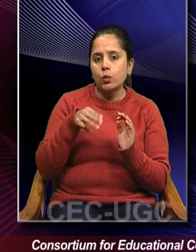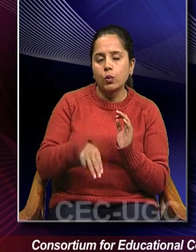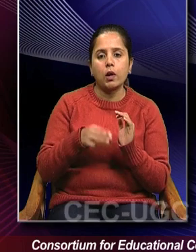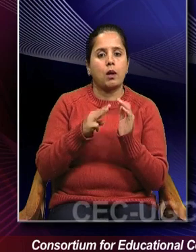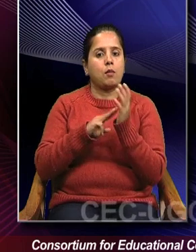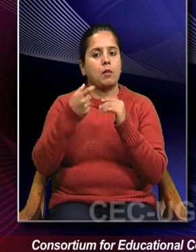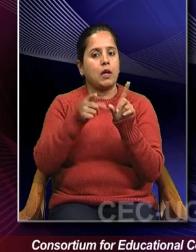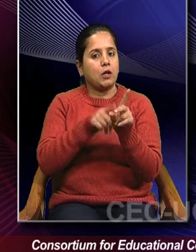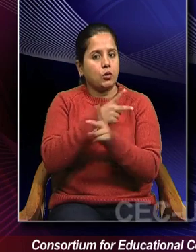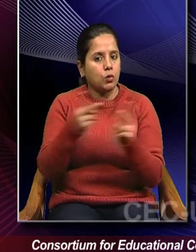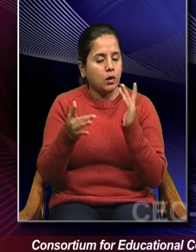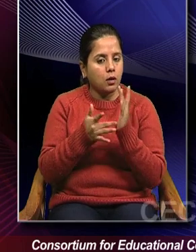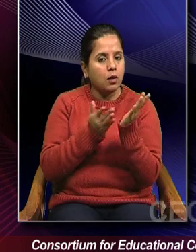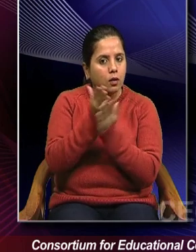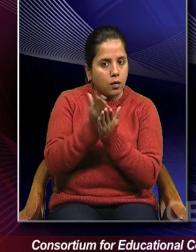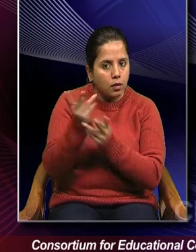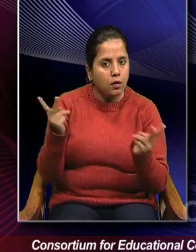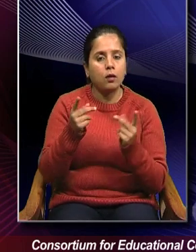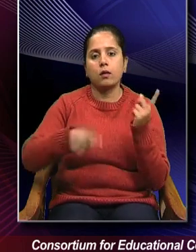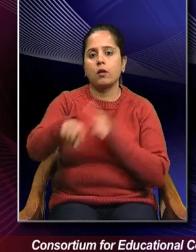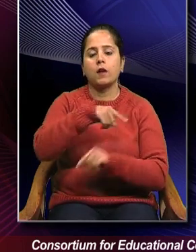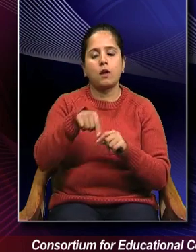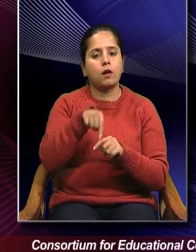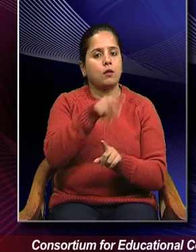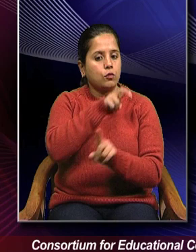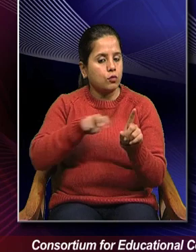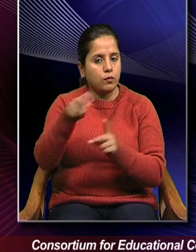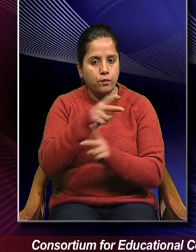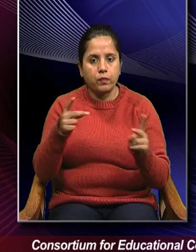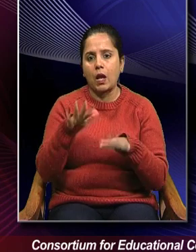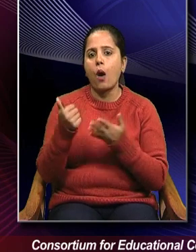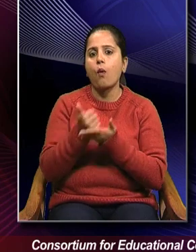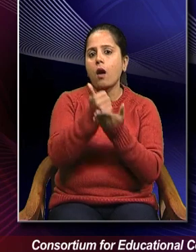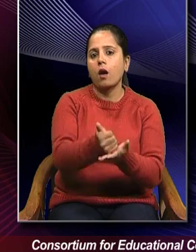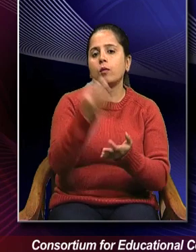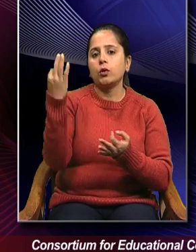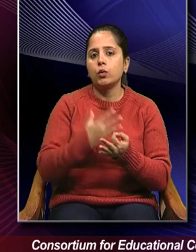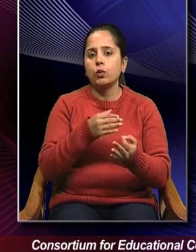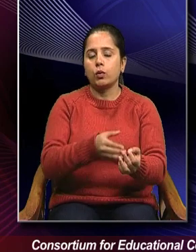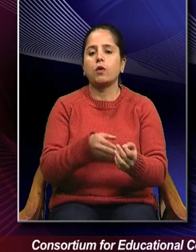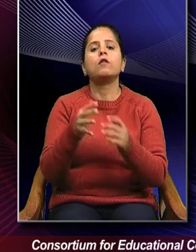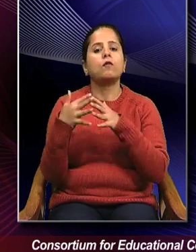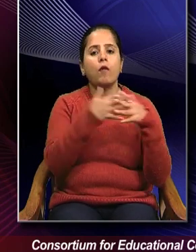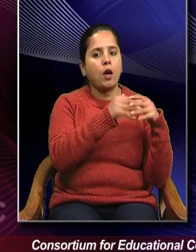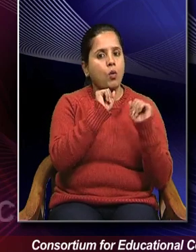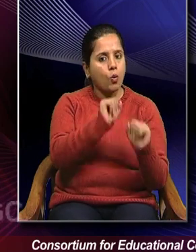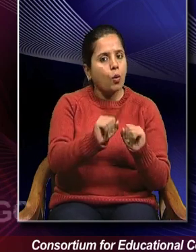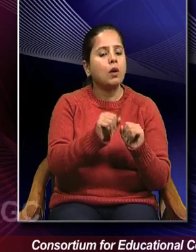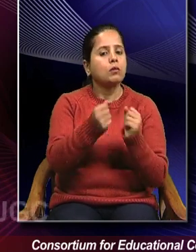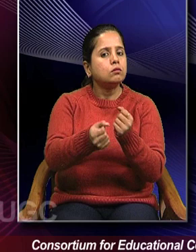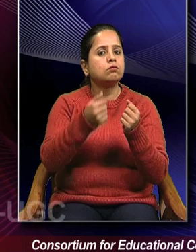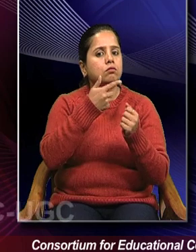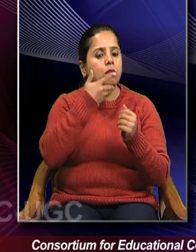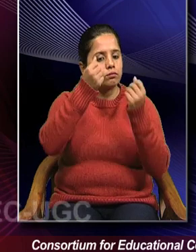techniques, whether the long range armed sailing ship, and how they helped the naval powers of the West to control the sea routes,